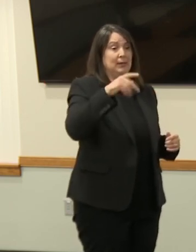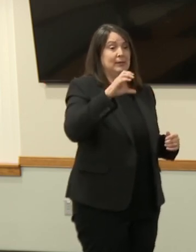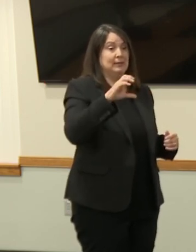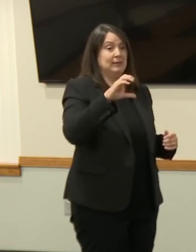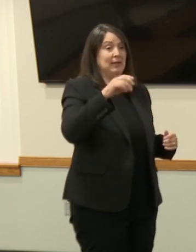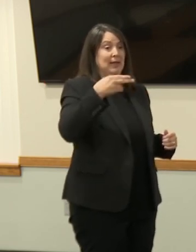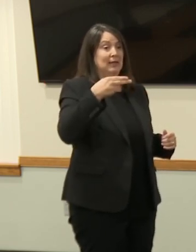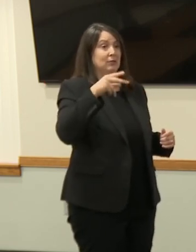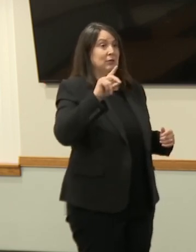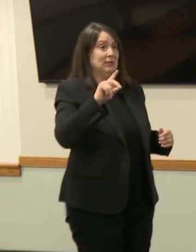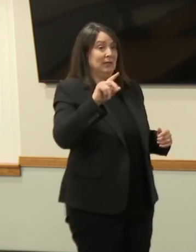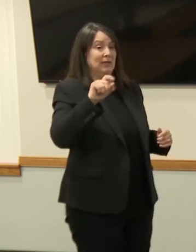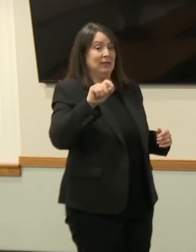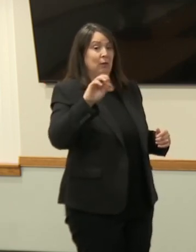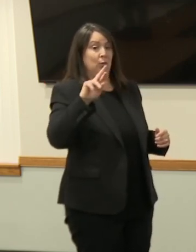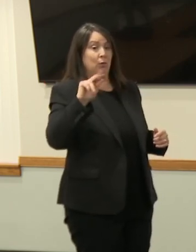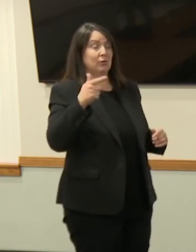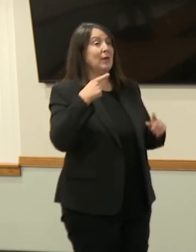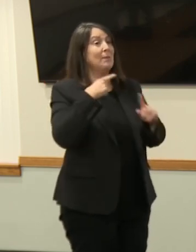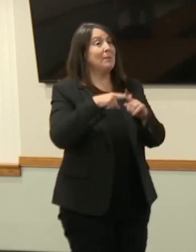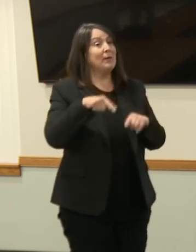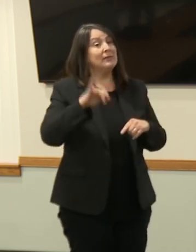www.pcchd.org, but also the state website.